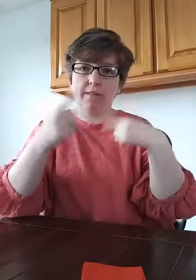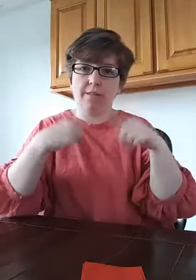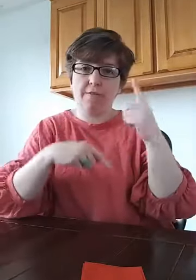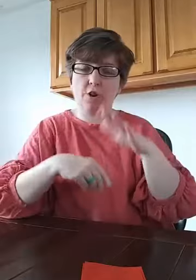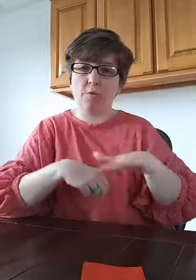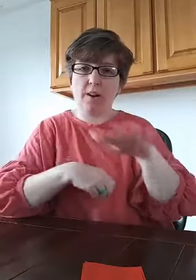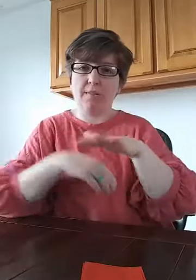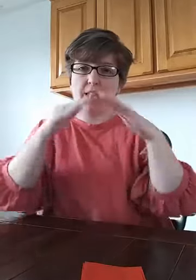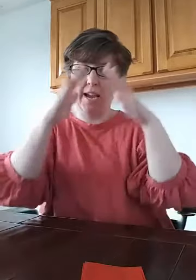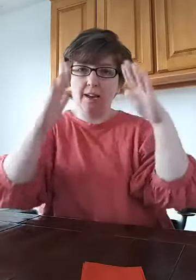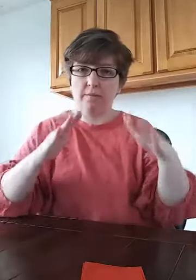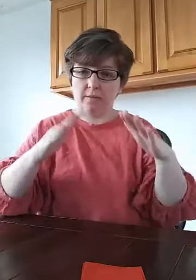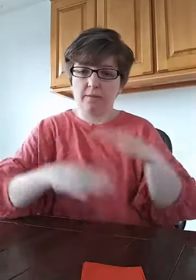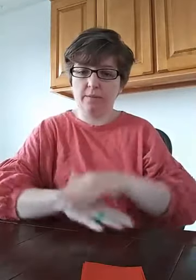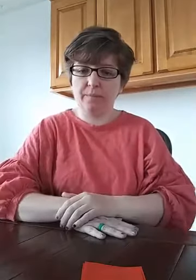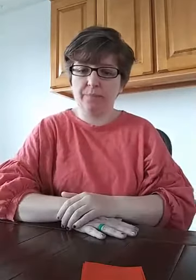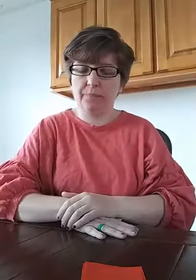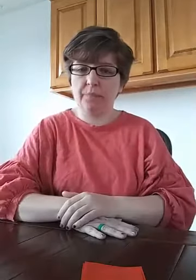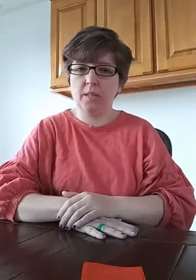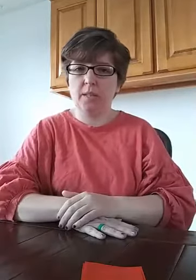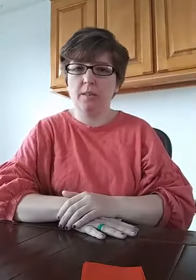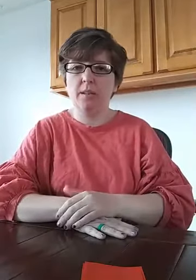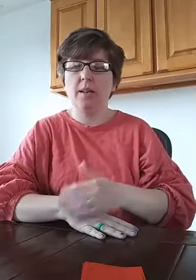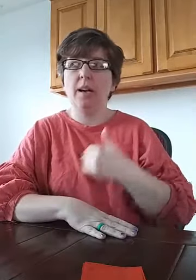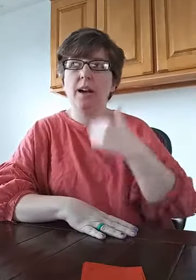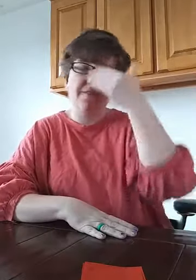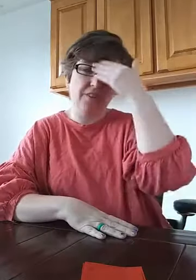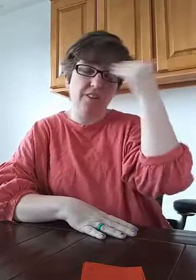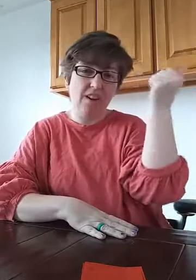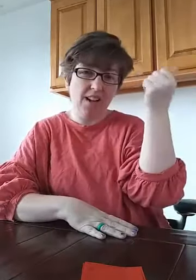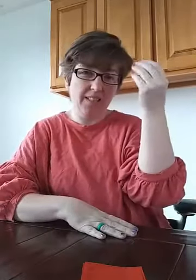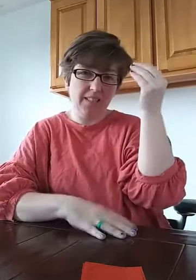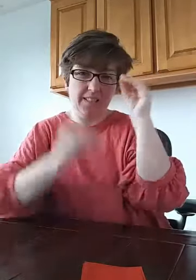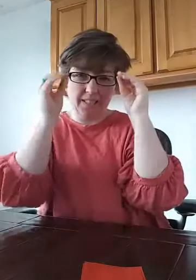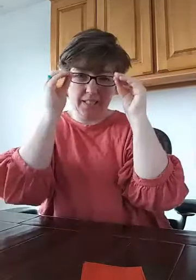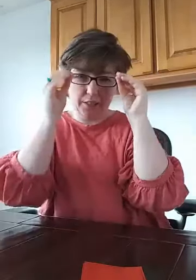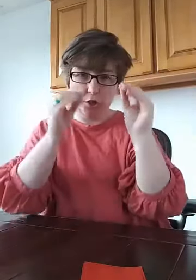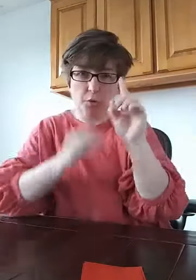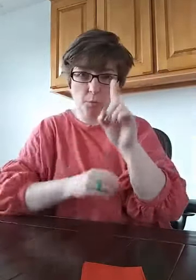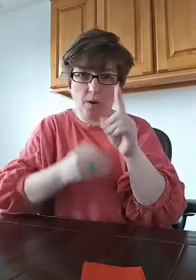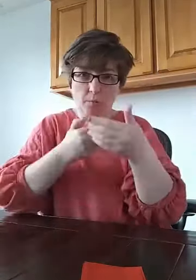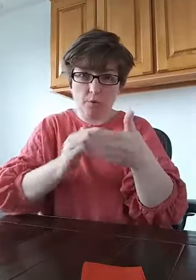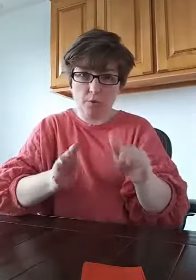for around the house I forgot to teach you one room